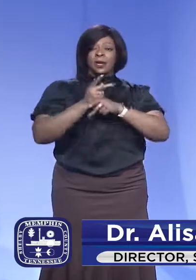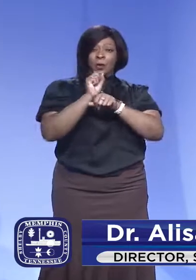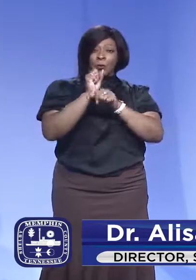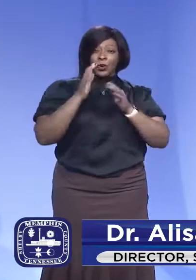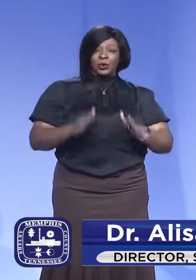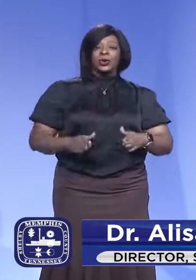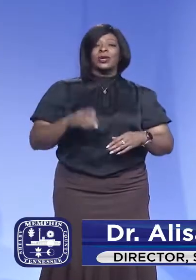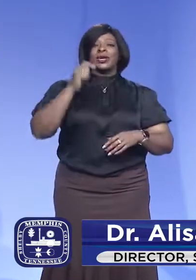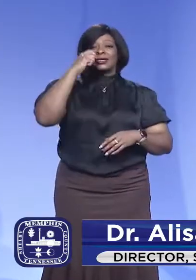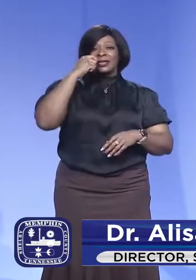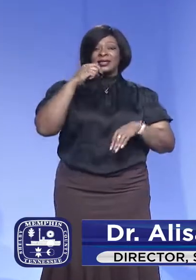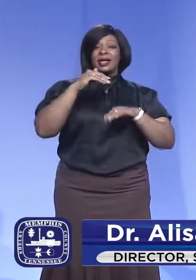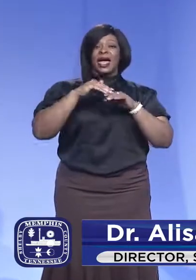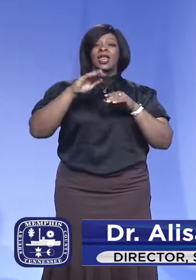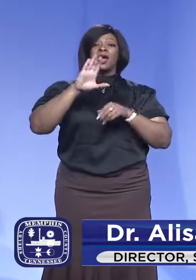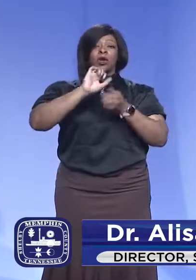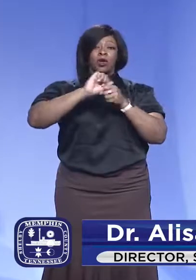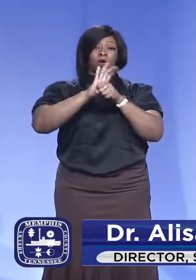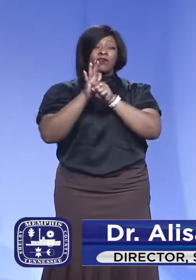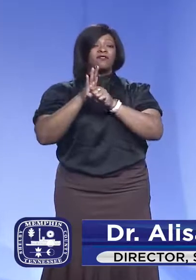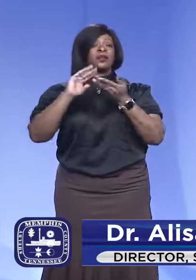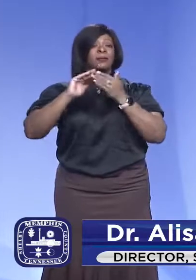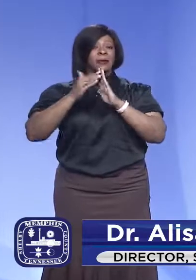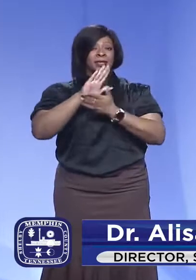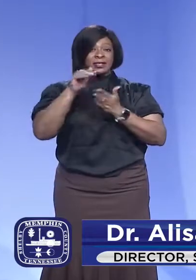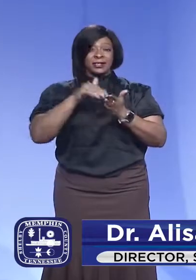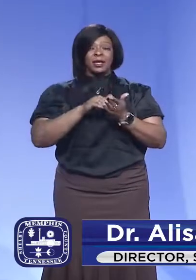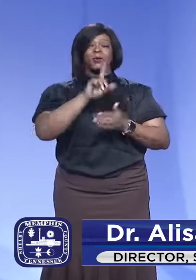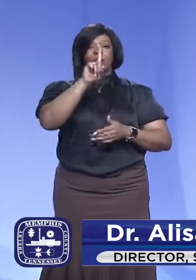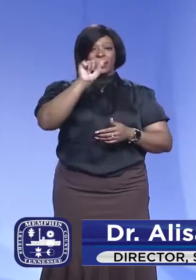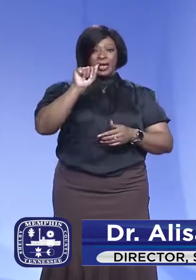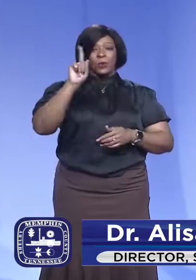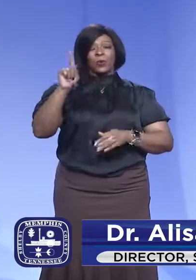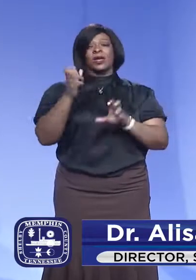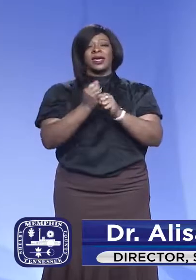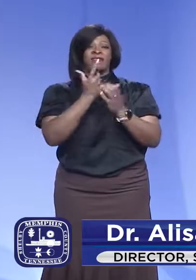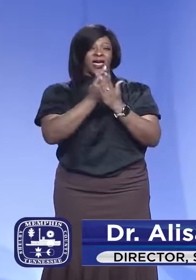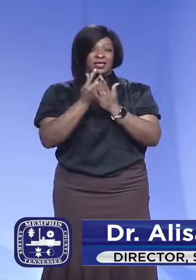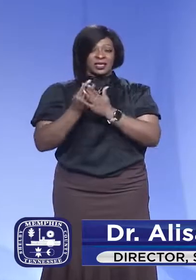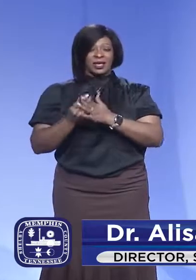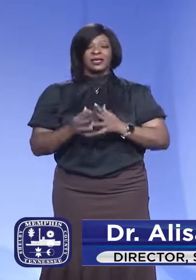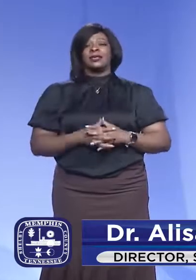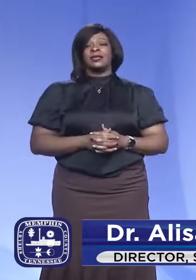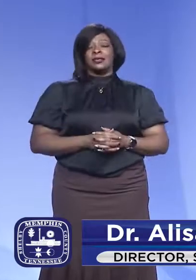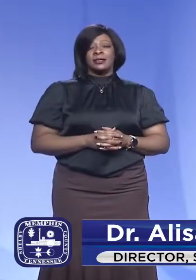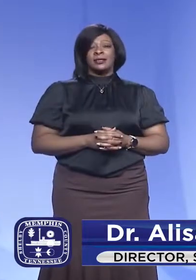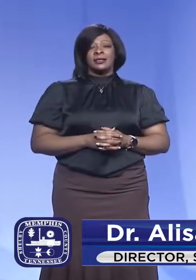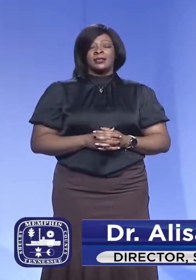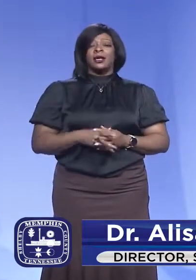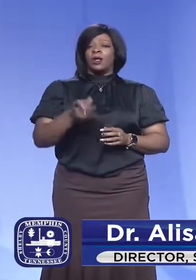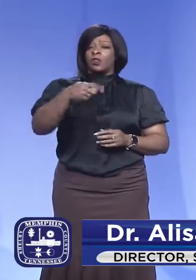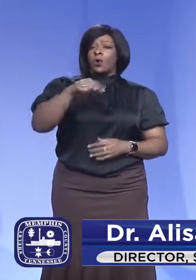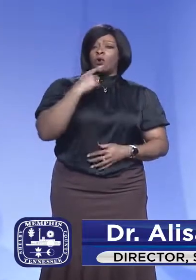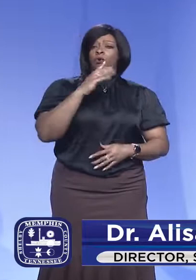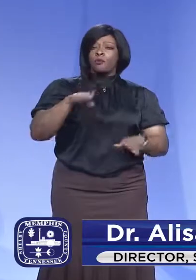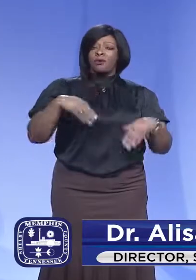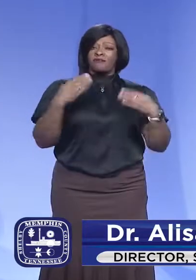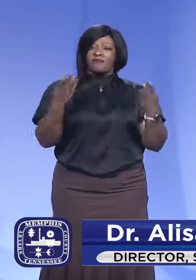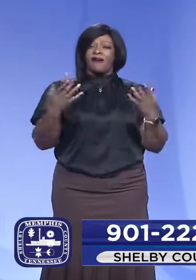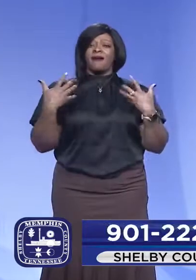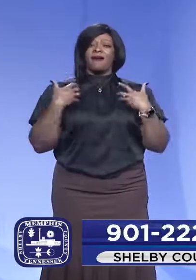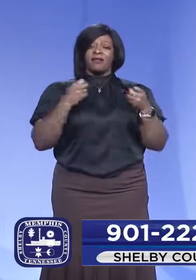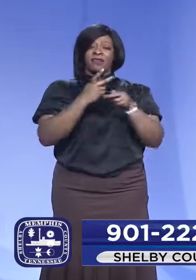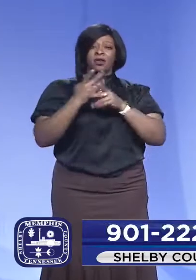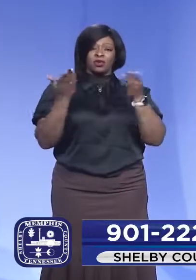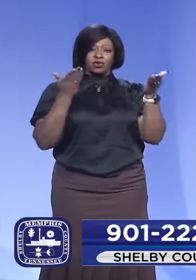testing at the COVID community sites are eligible in the 1A1 category. Those who provide